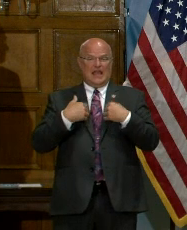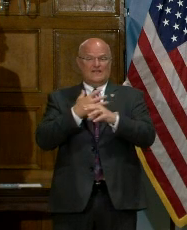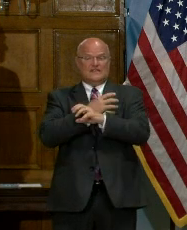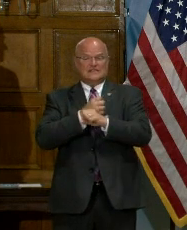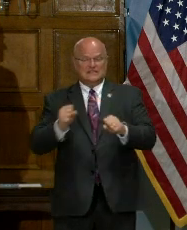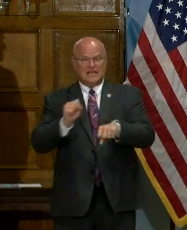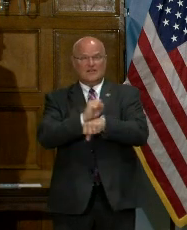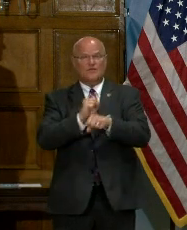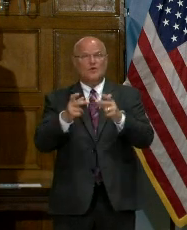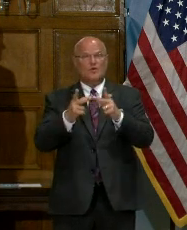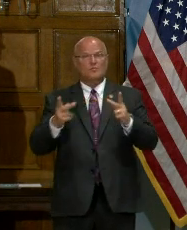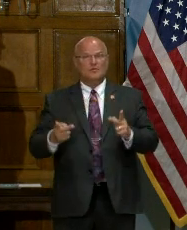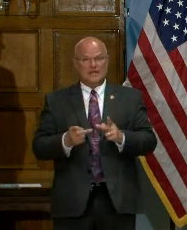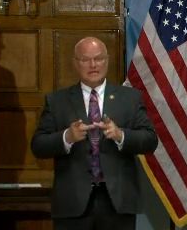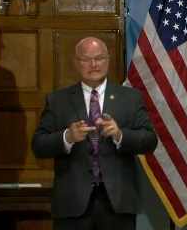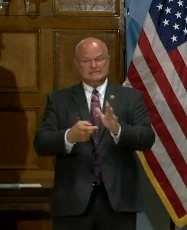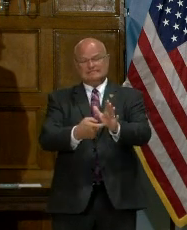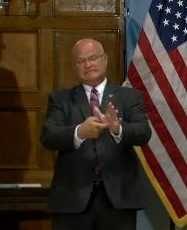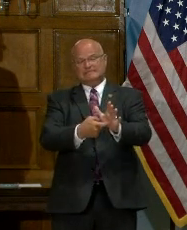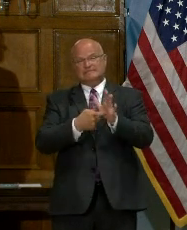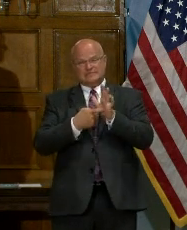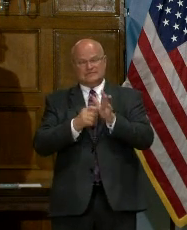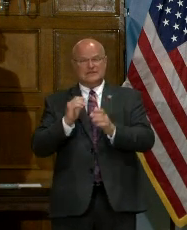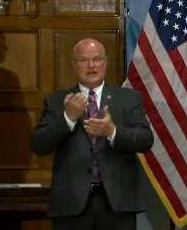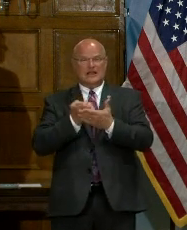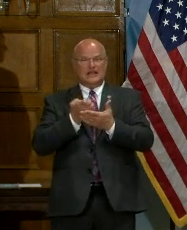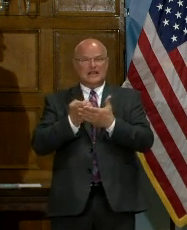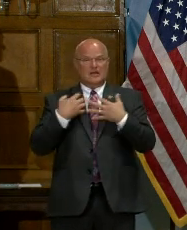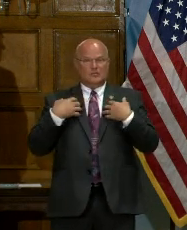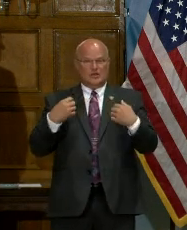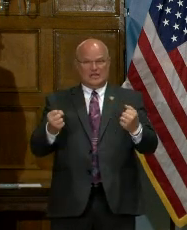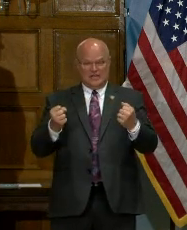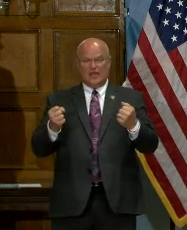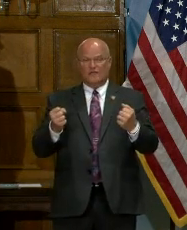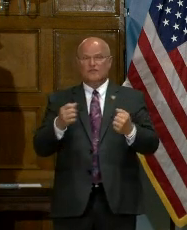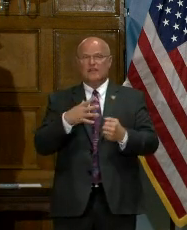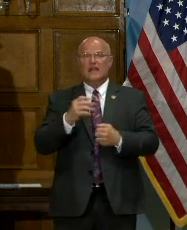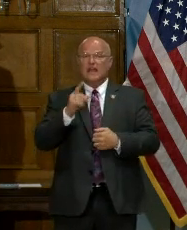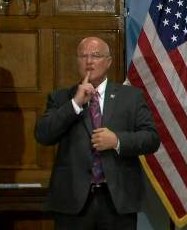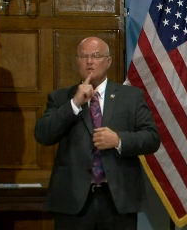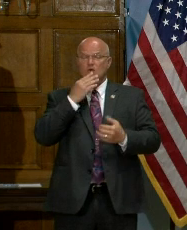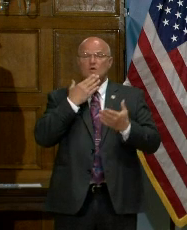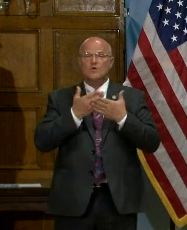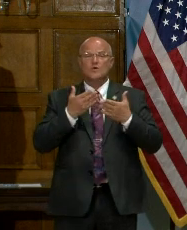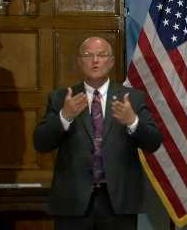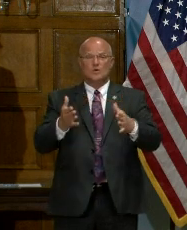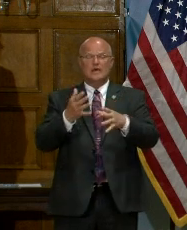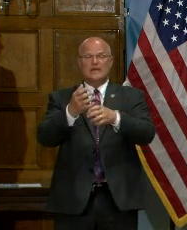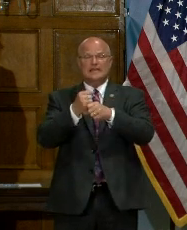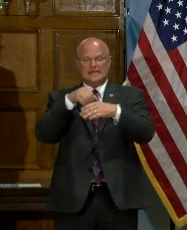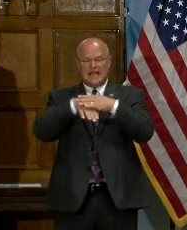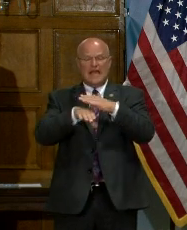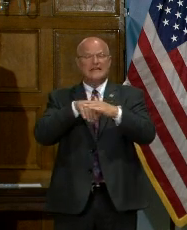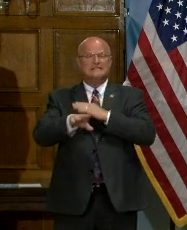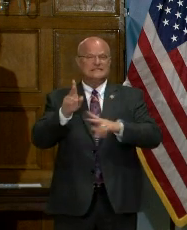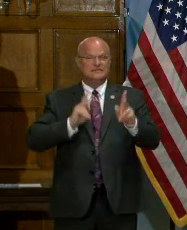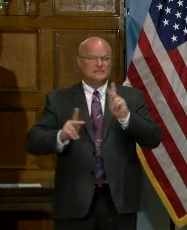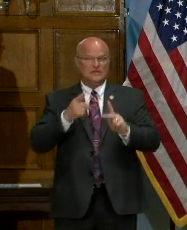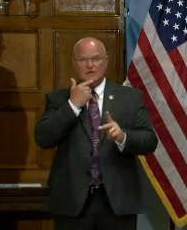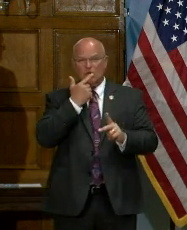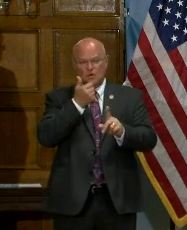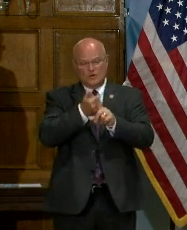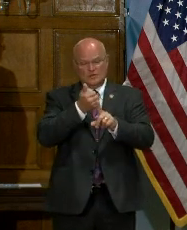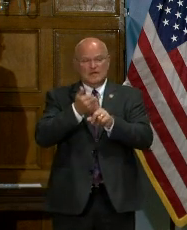safe workplaces is an essential part of our economic recovery, and a really good way to get access to people